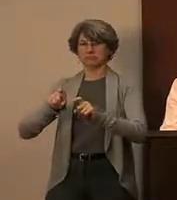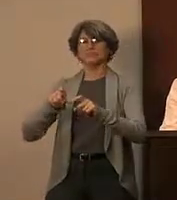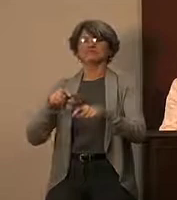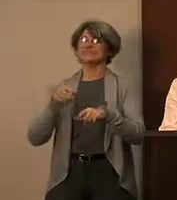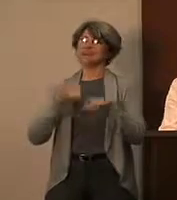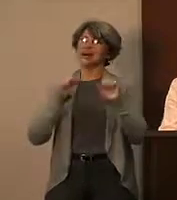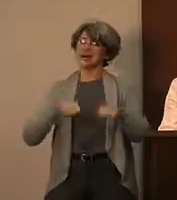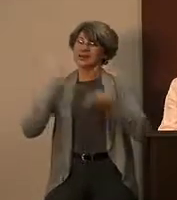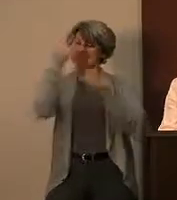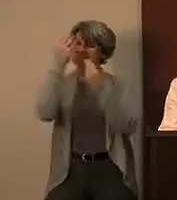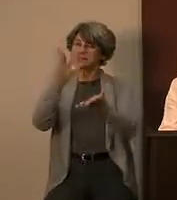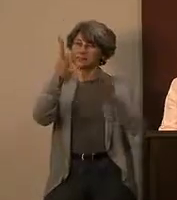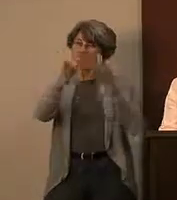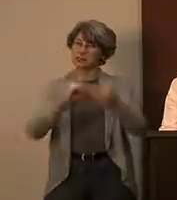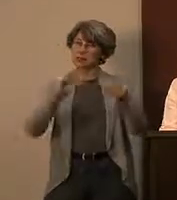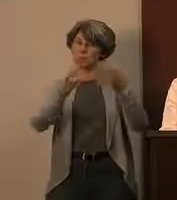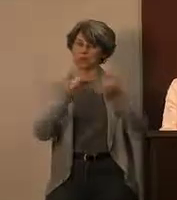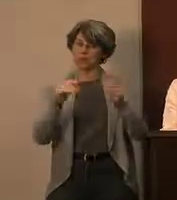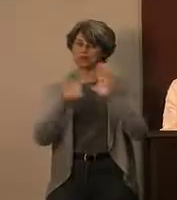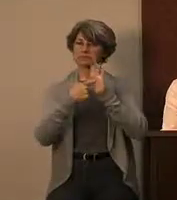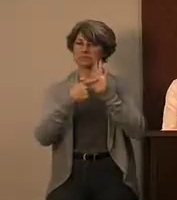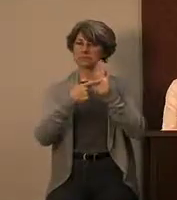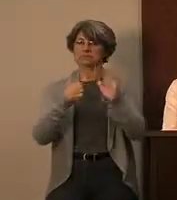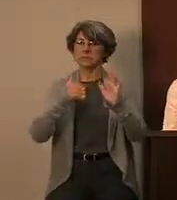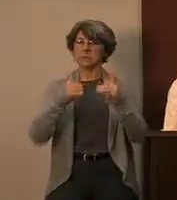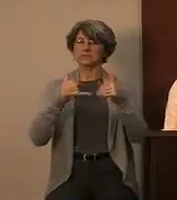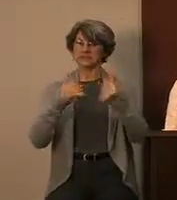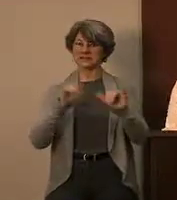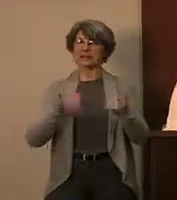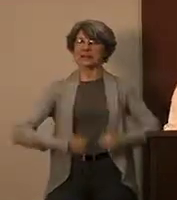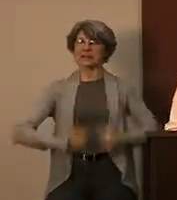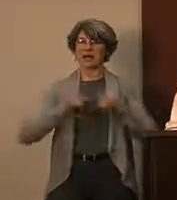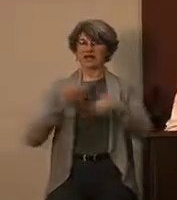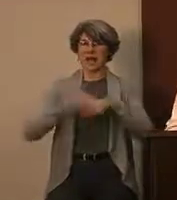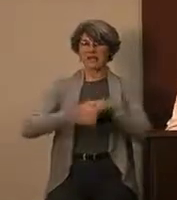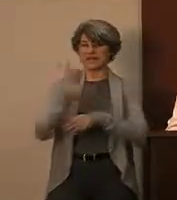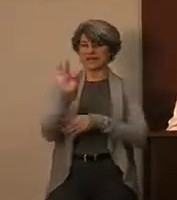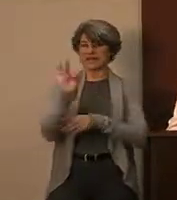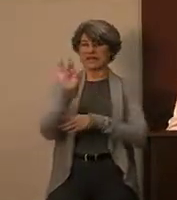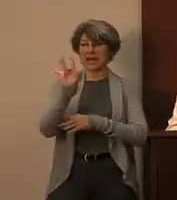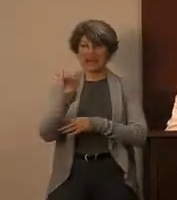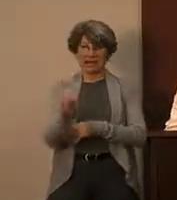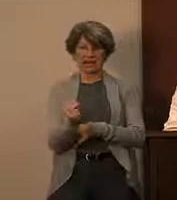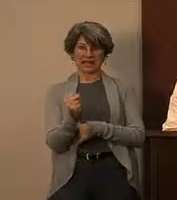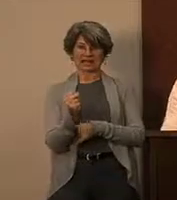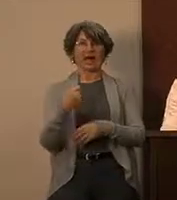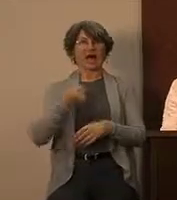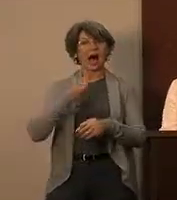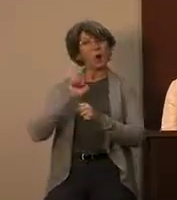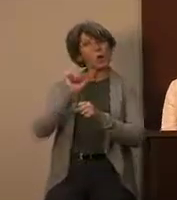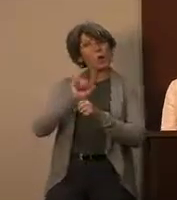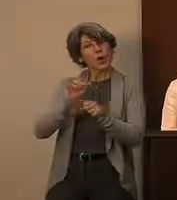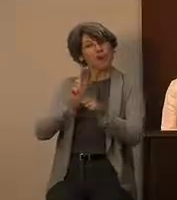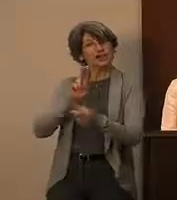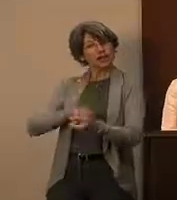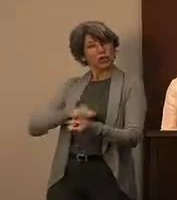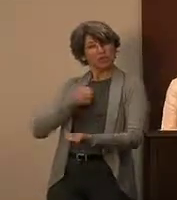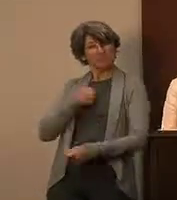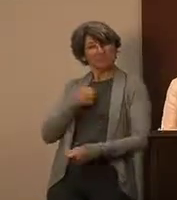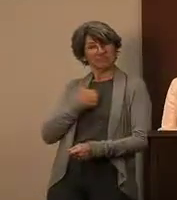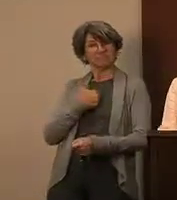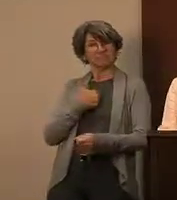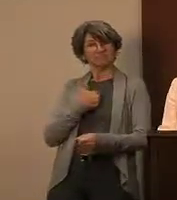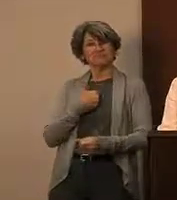little story to show you that I'm still alive after the 1980s when I was working as a nurse and I accidentally